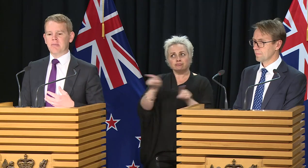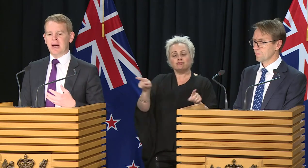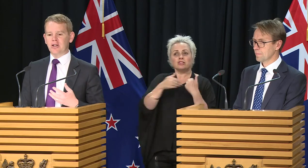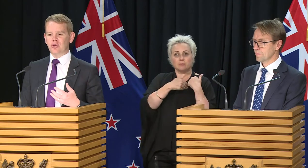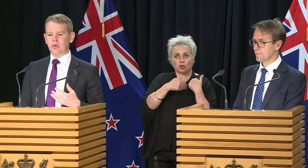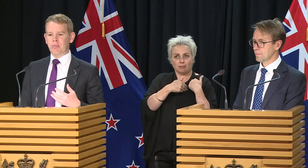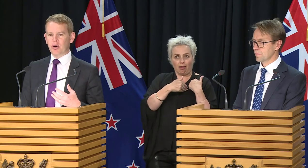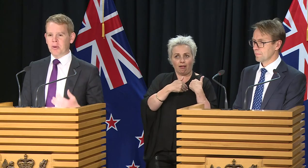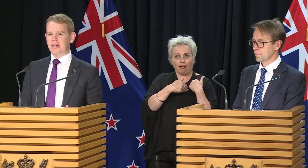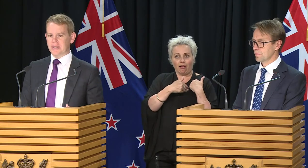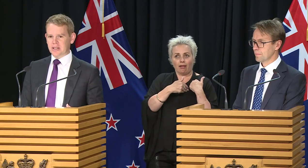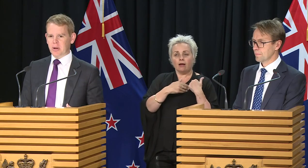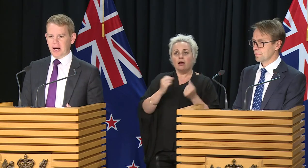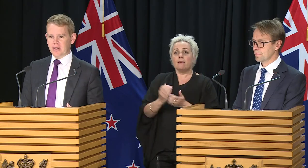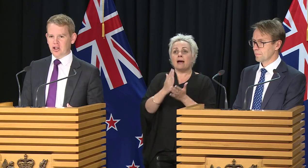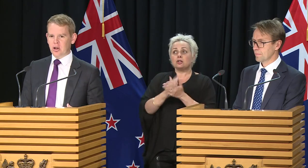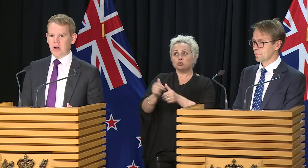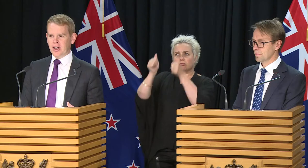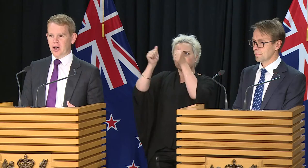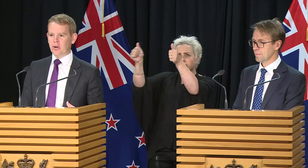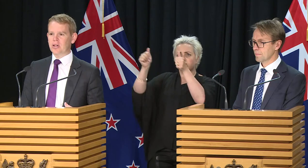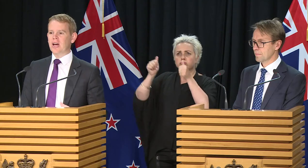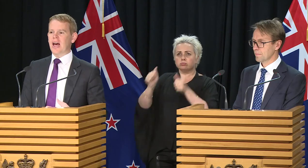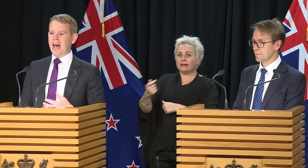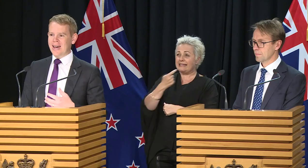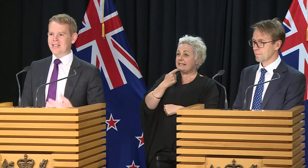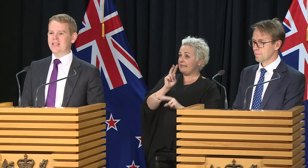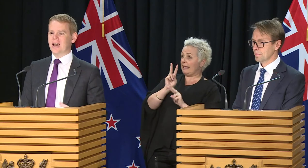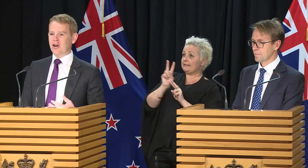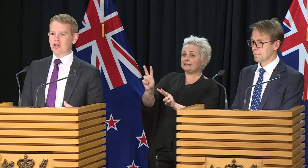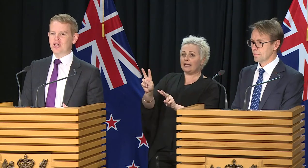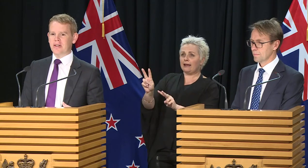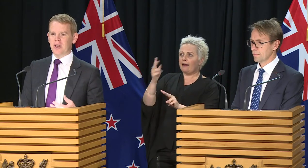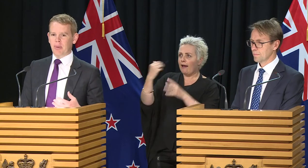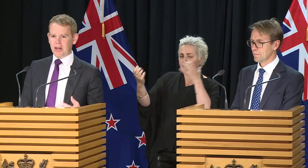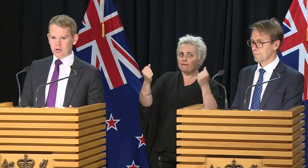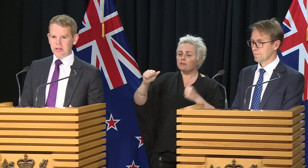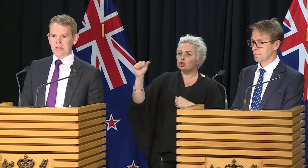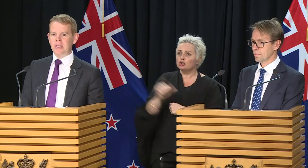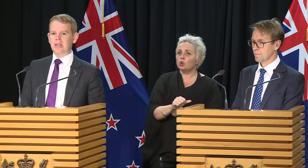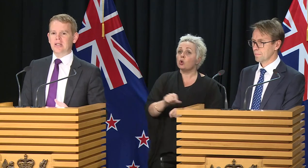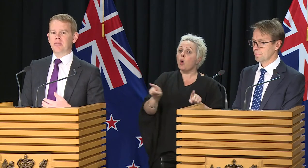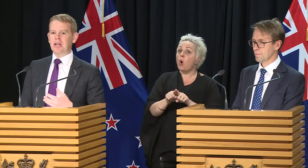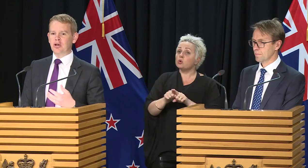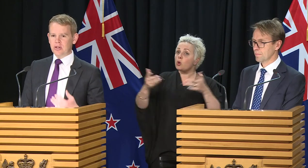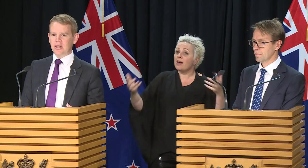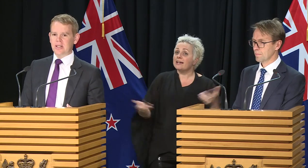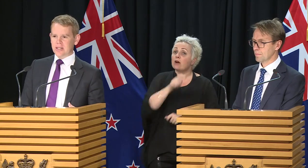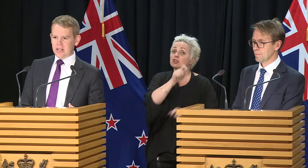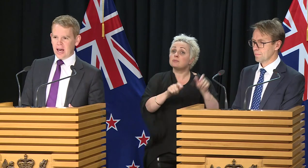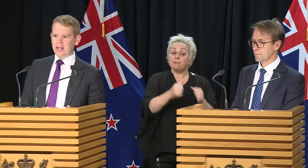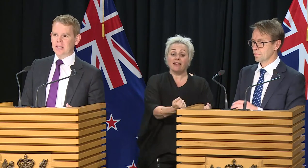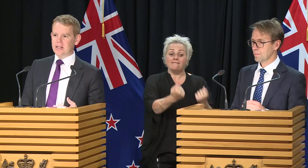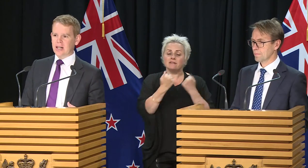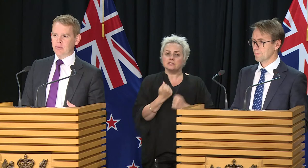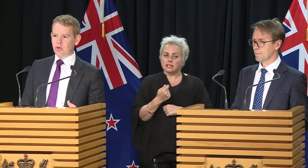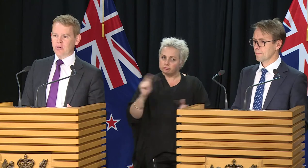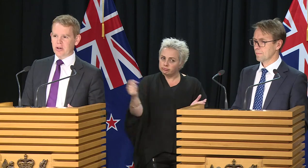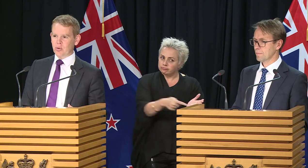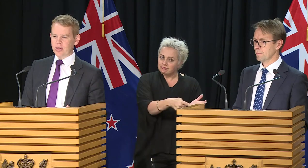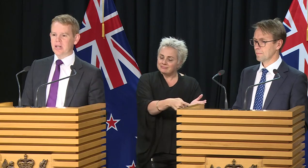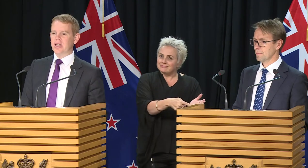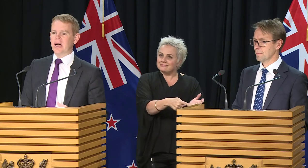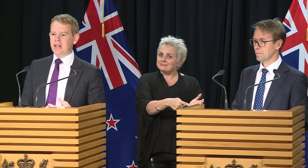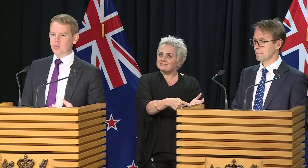And making sure they're prominently displaying the QR code and encouraging their patrons to be using it to scan in and to keep